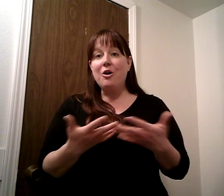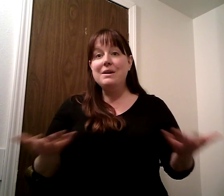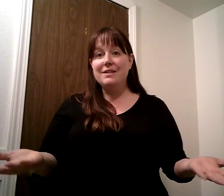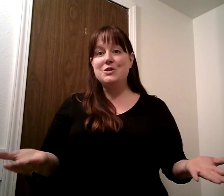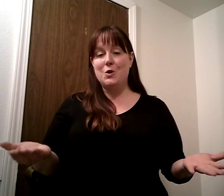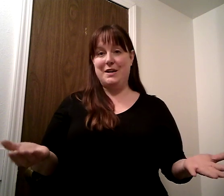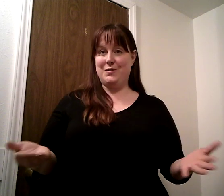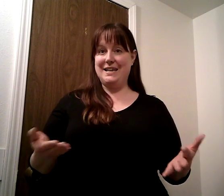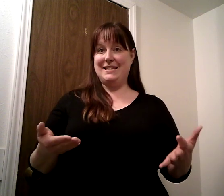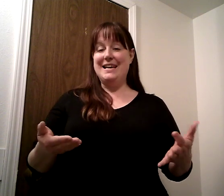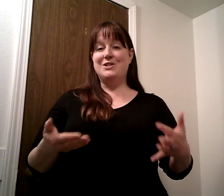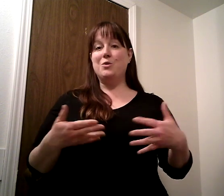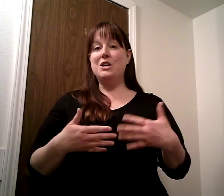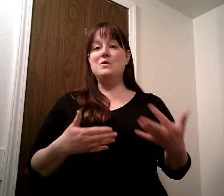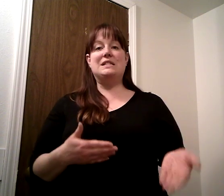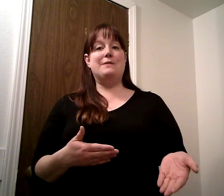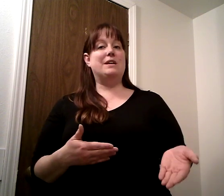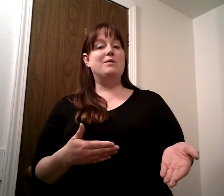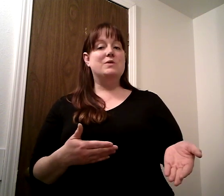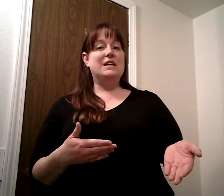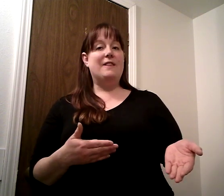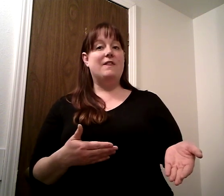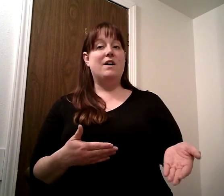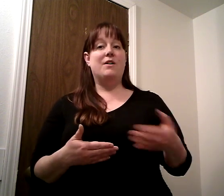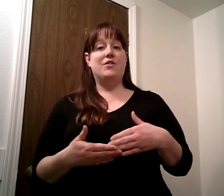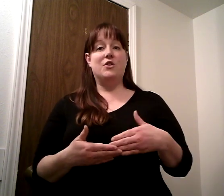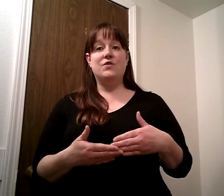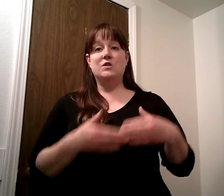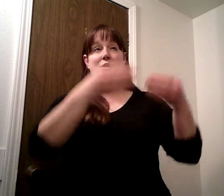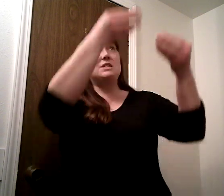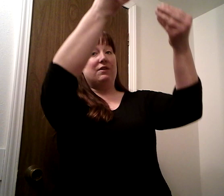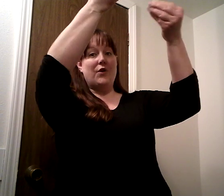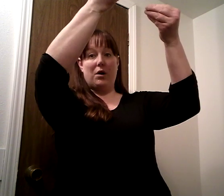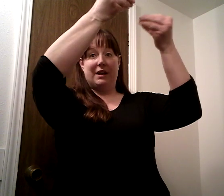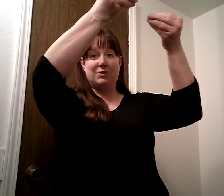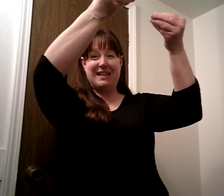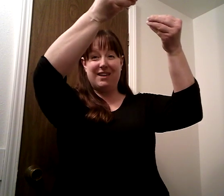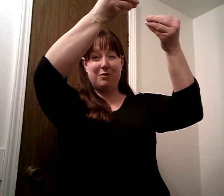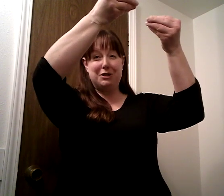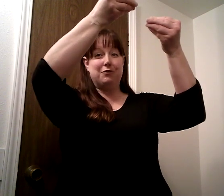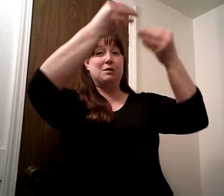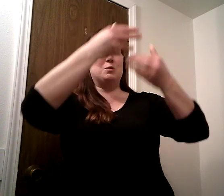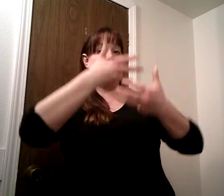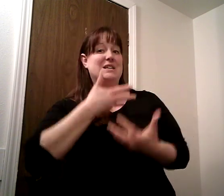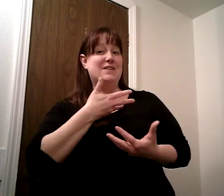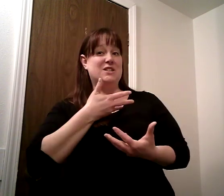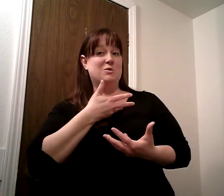me these stories, right? So we're going to use the same sign we used in the first verse, which is inform. Like, so we take information from this person, we give it to